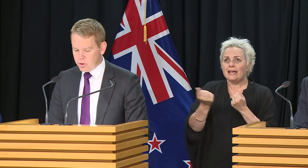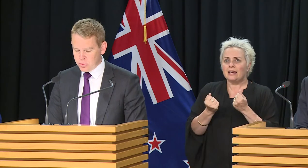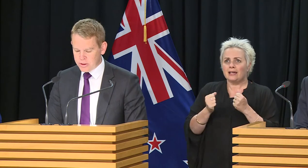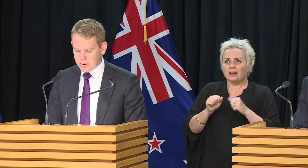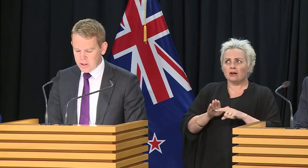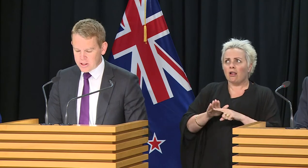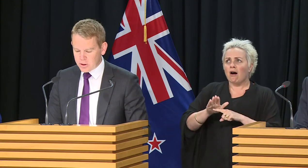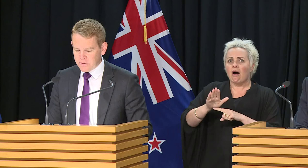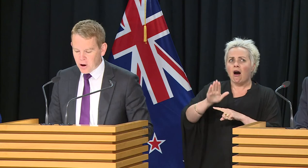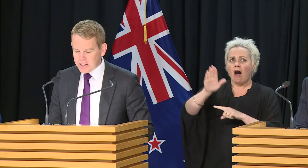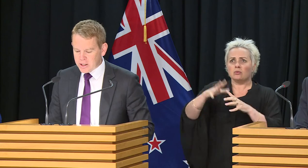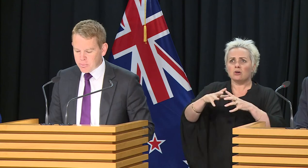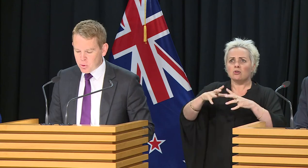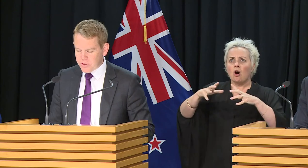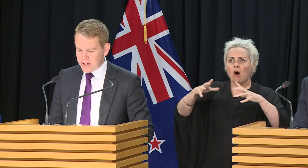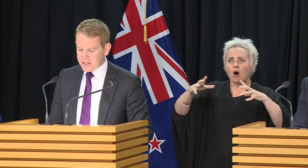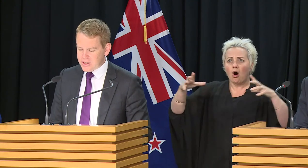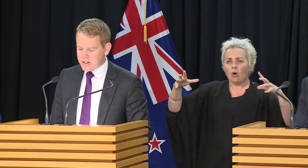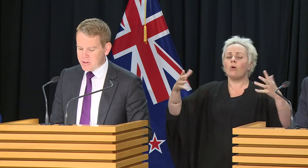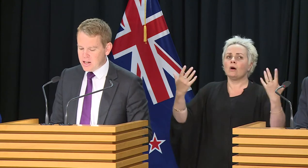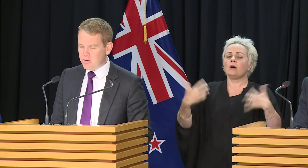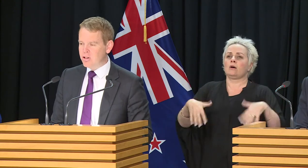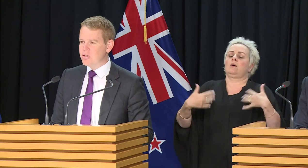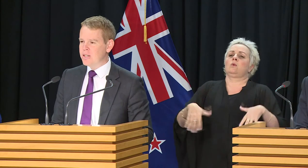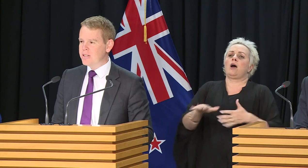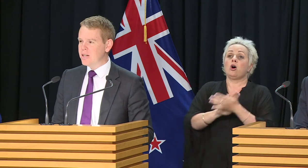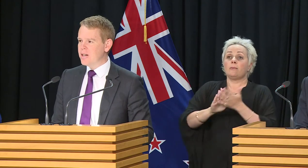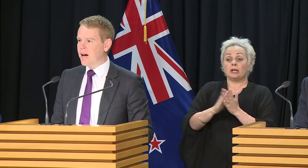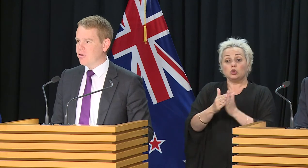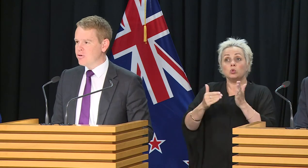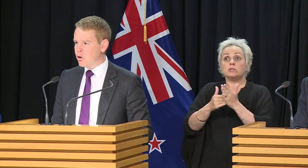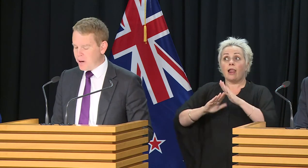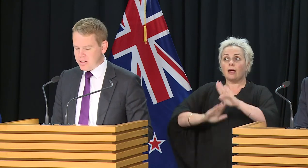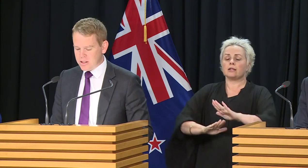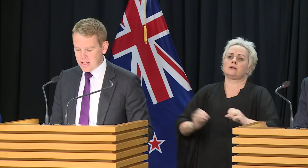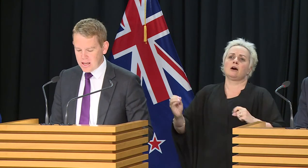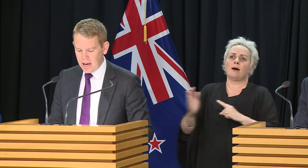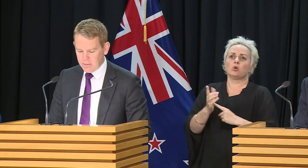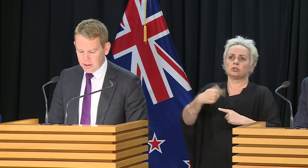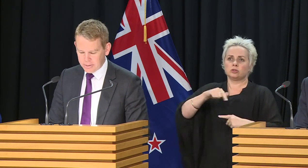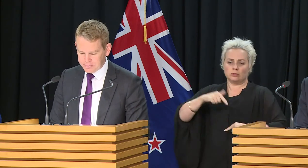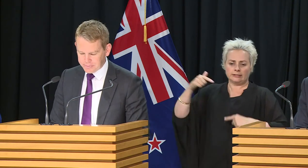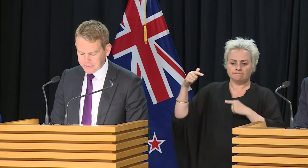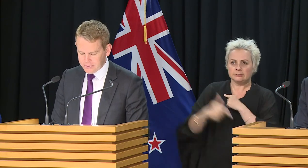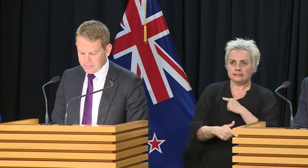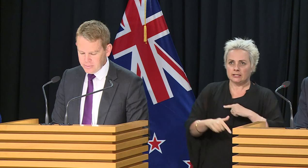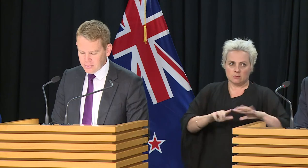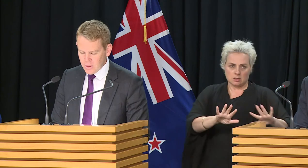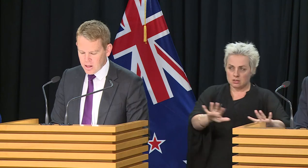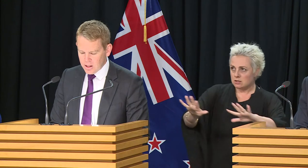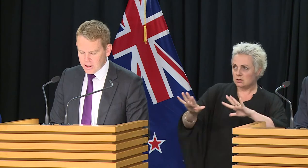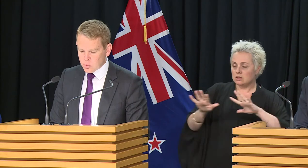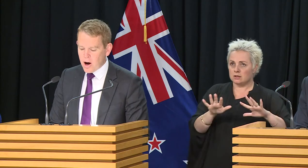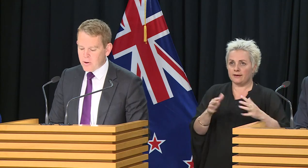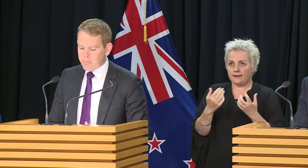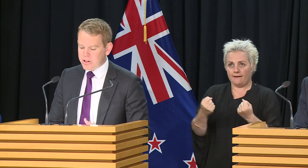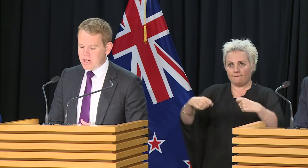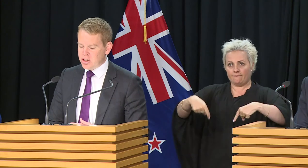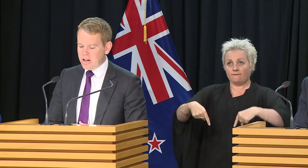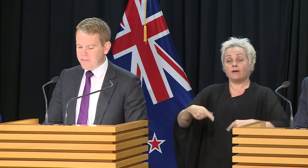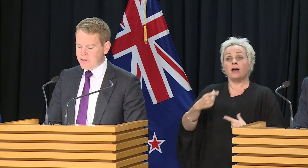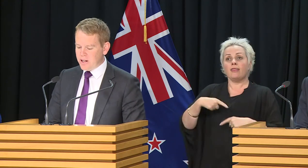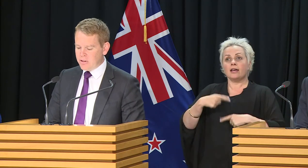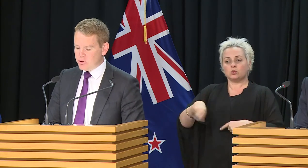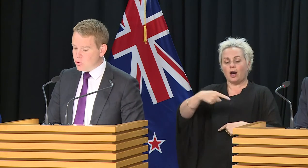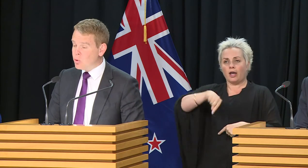around the world. So it's vitally important that our systems here in New Zealand are as robust as they can be. That's why we've put